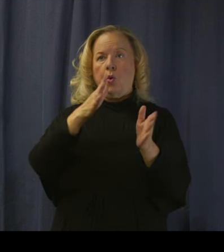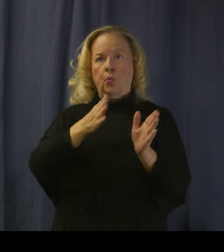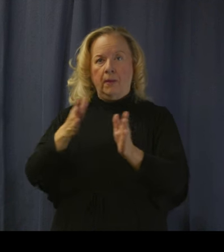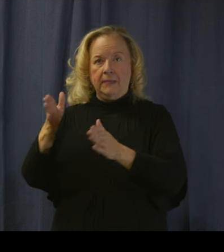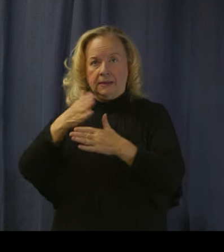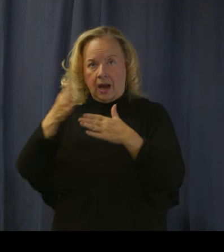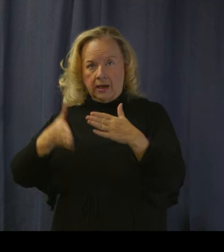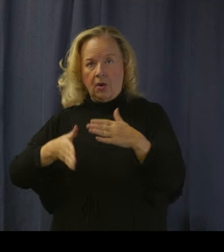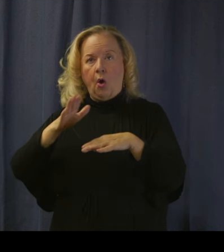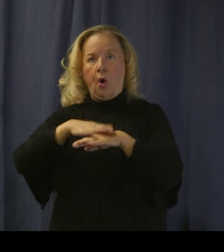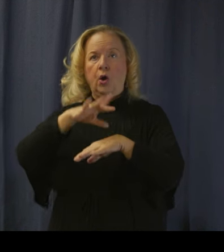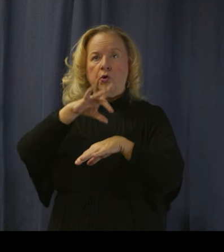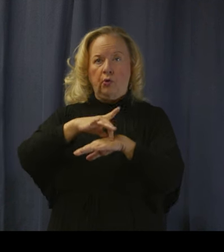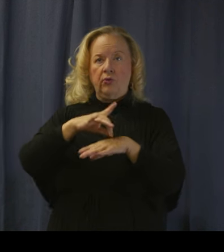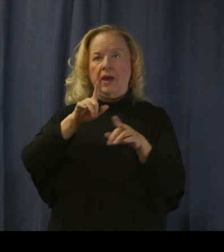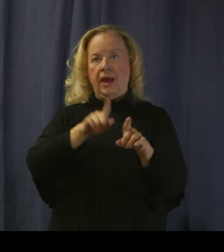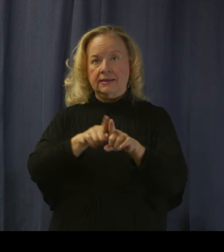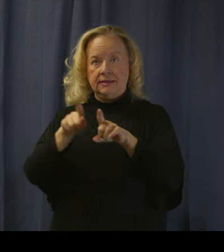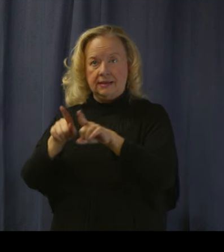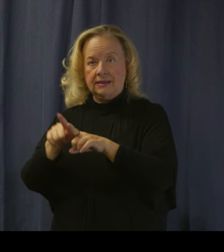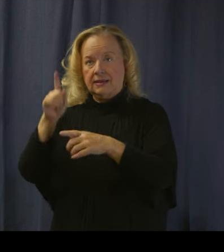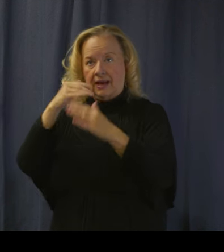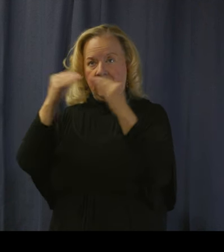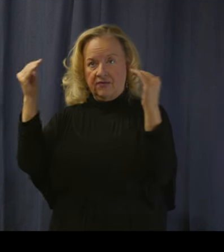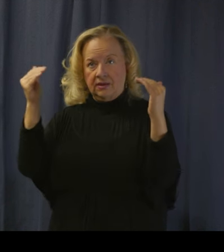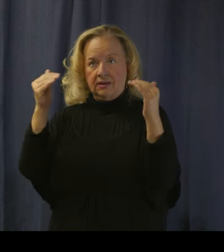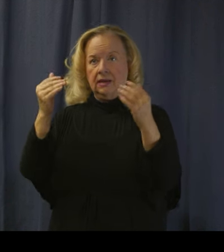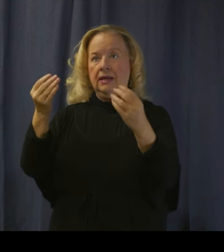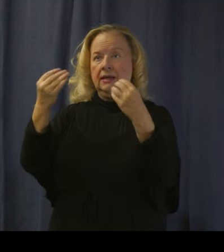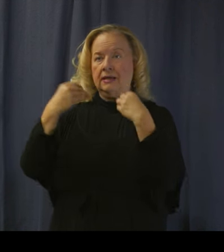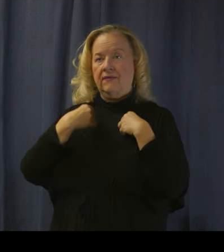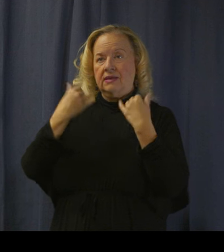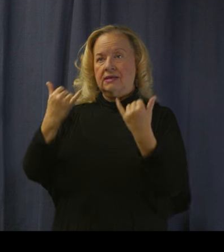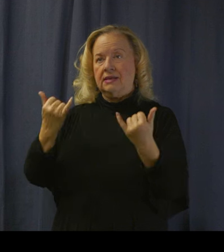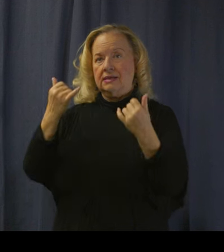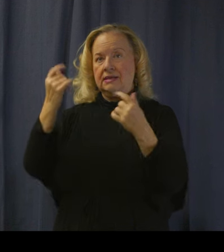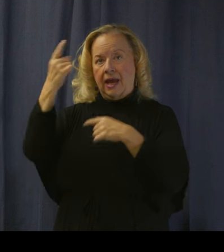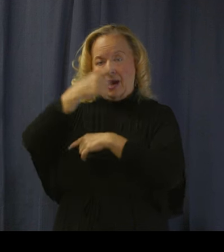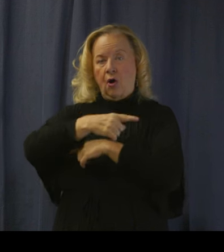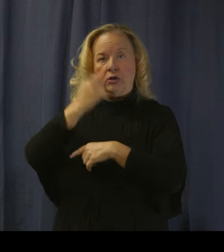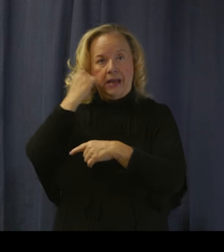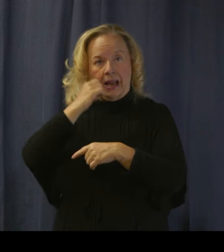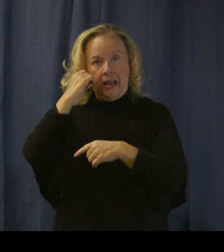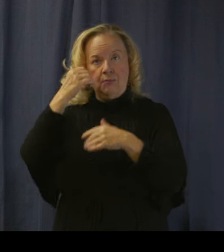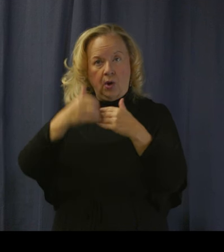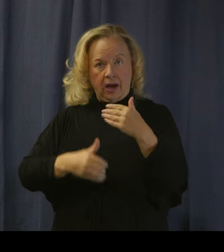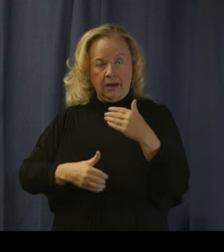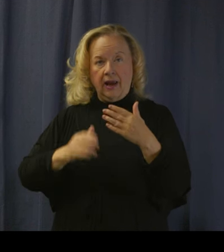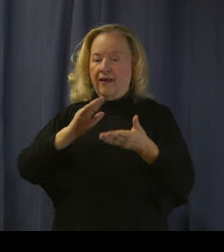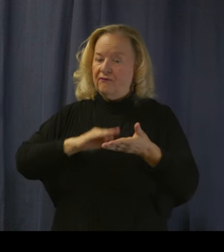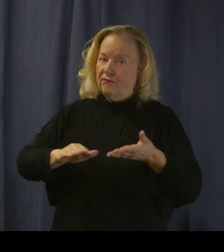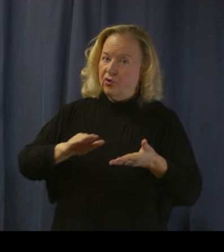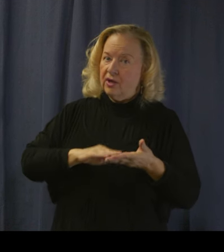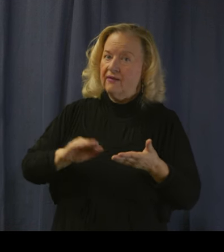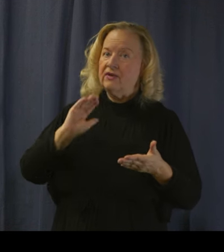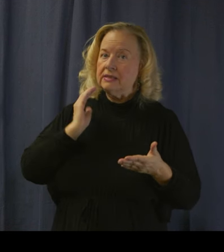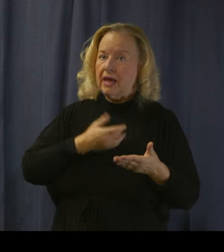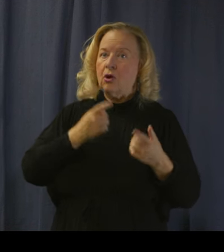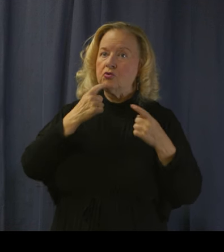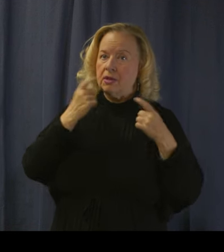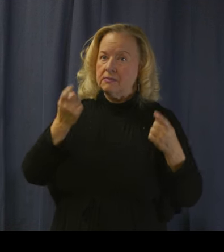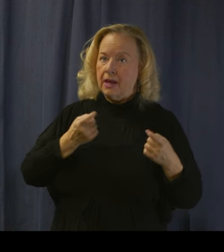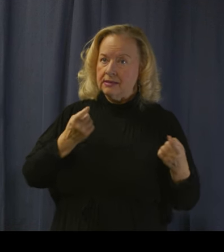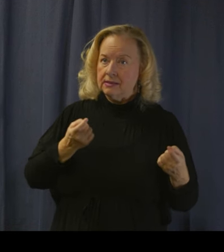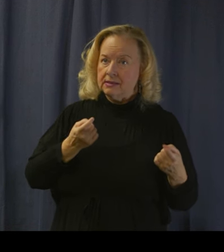on earth as it is in heaven. Give us this day our daily bread, and forgive us our trespasses, as